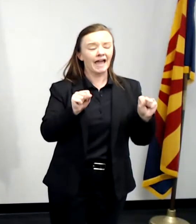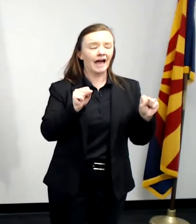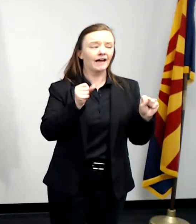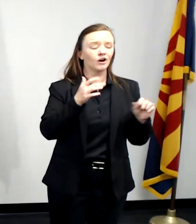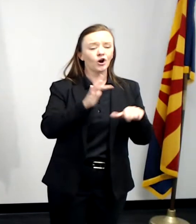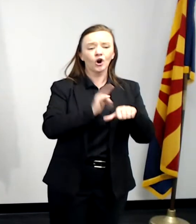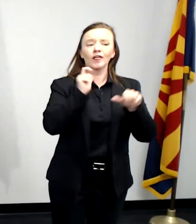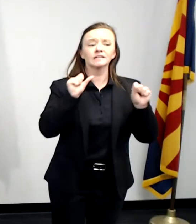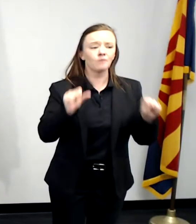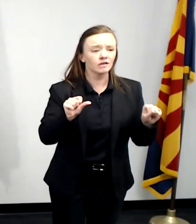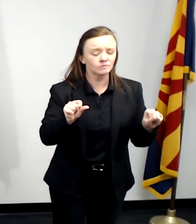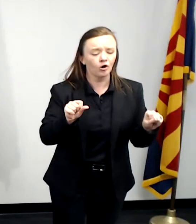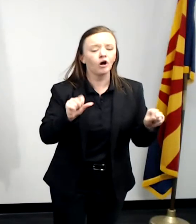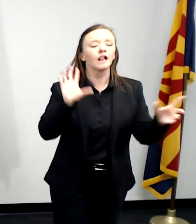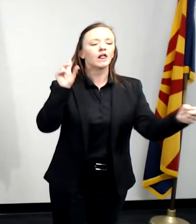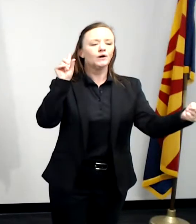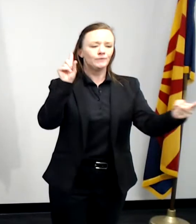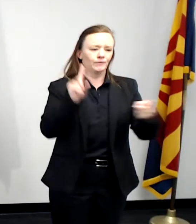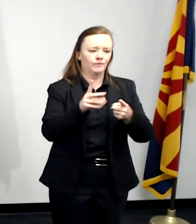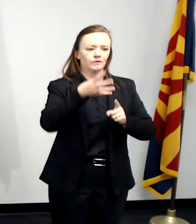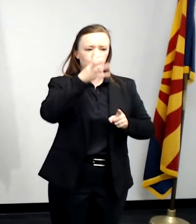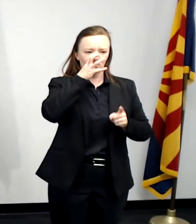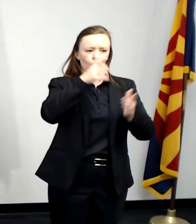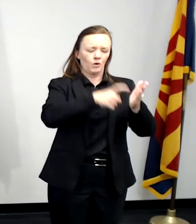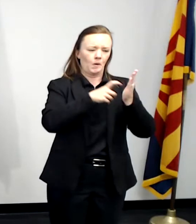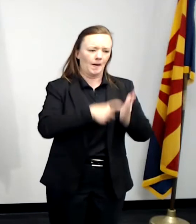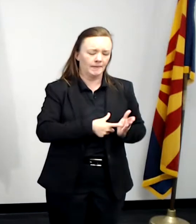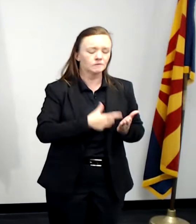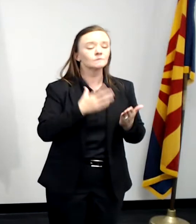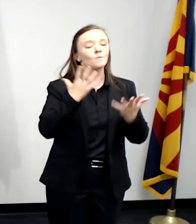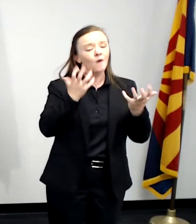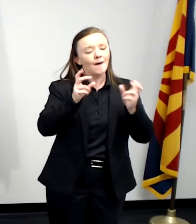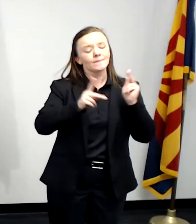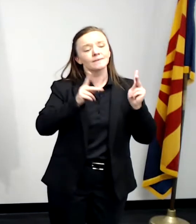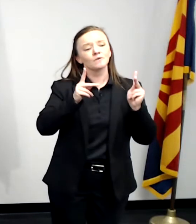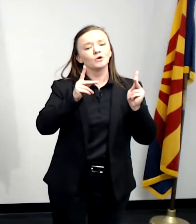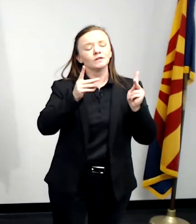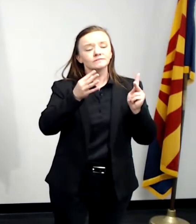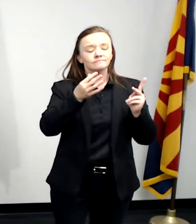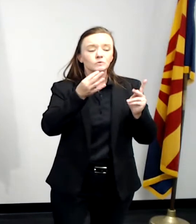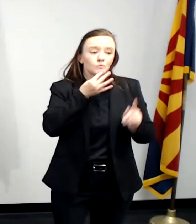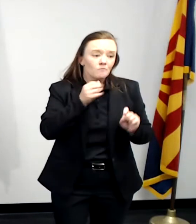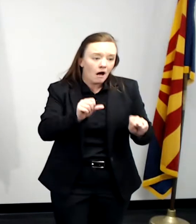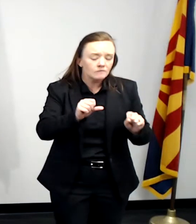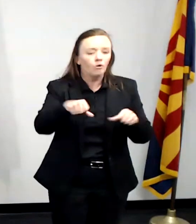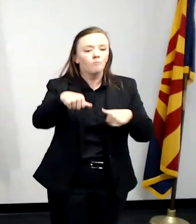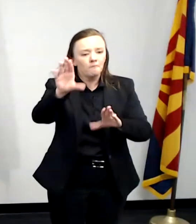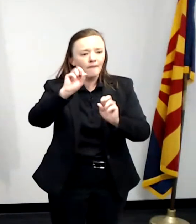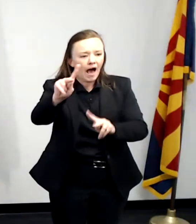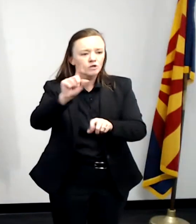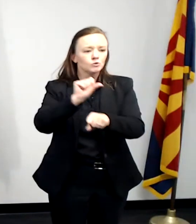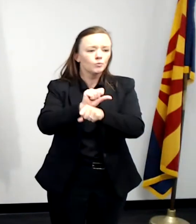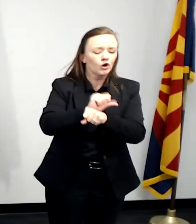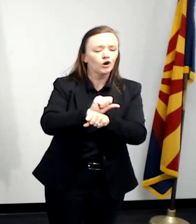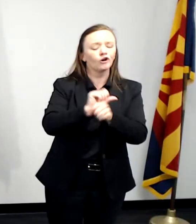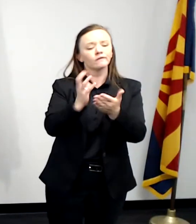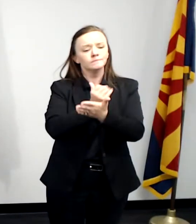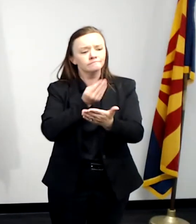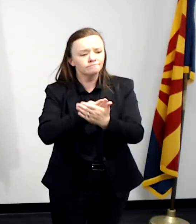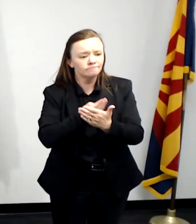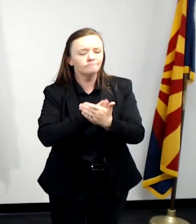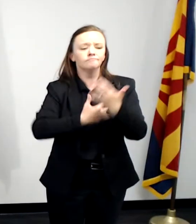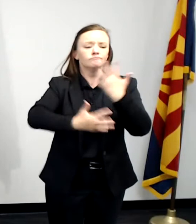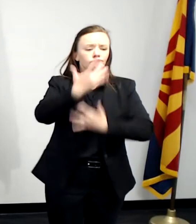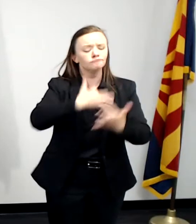can go back to work, make a living, maintain those important social connections that we need to stay healthy